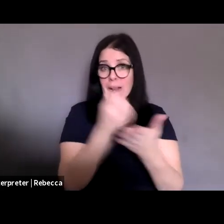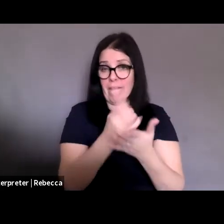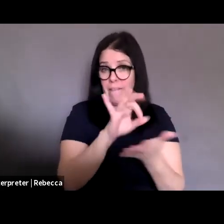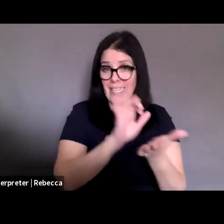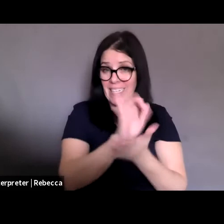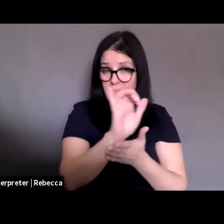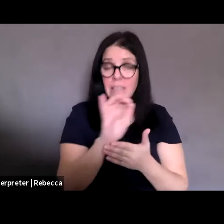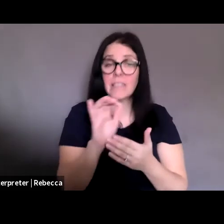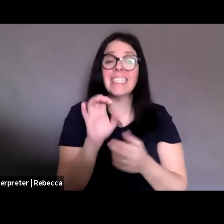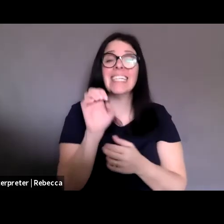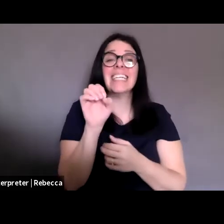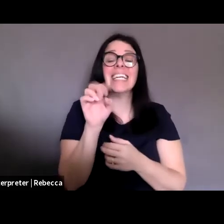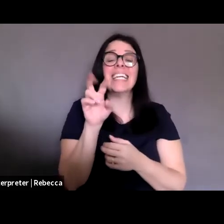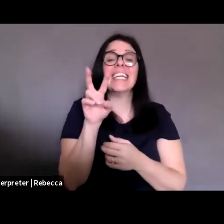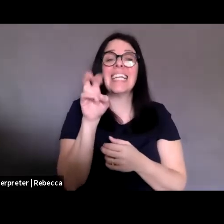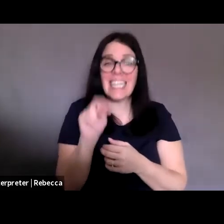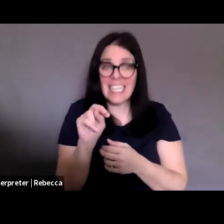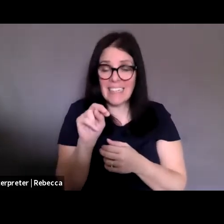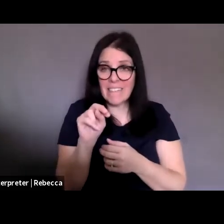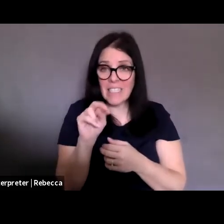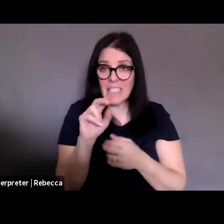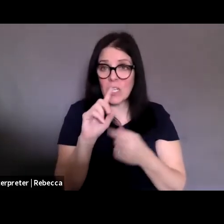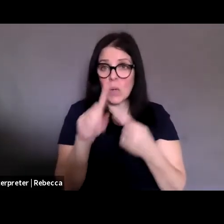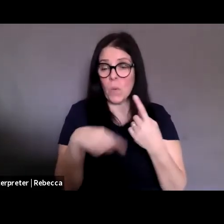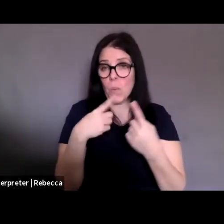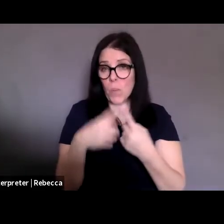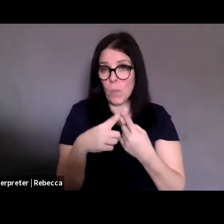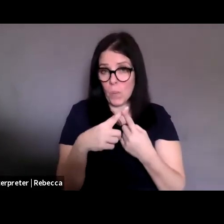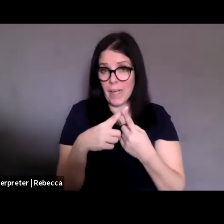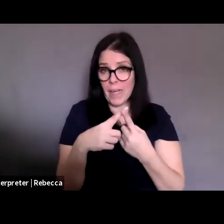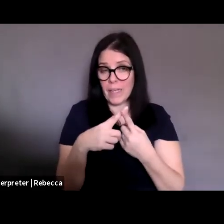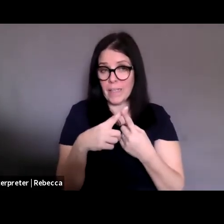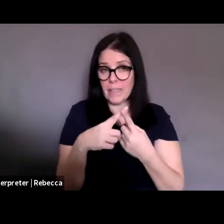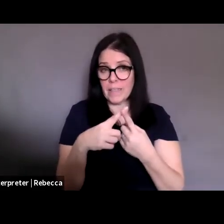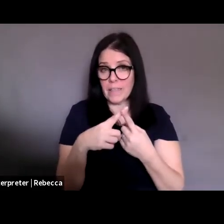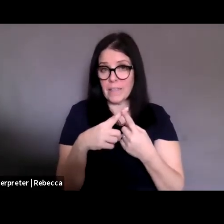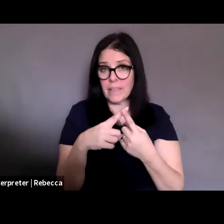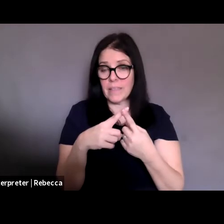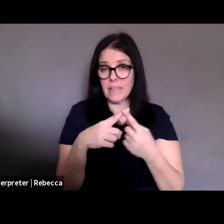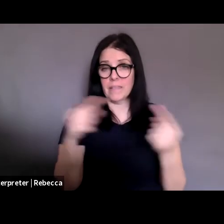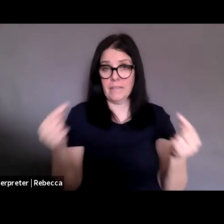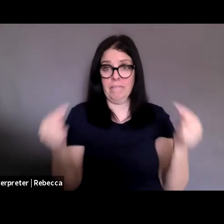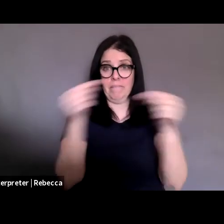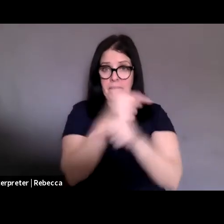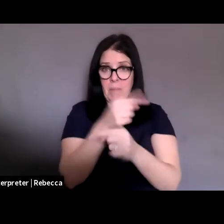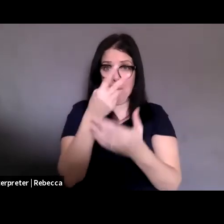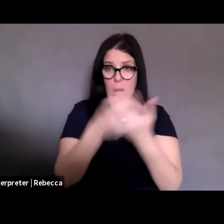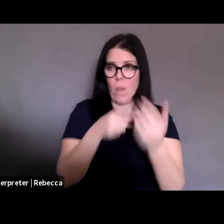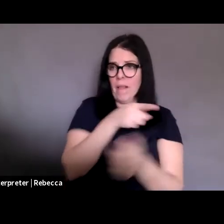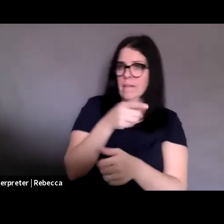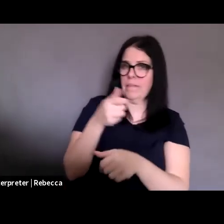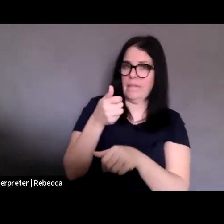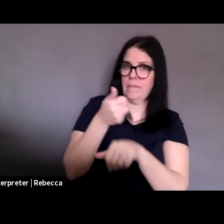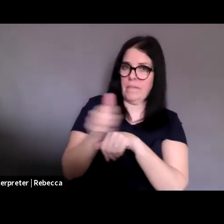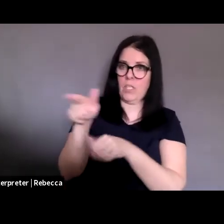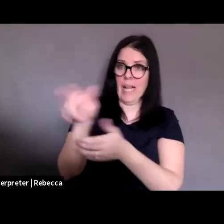even in cases where the mothers claimed both parental alienation, that the perpetrator had